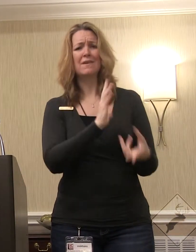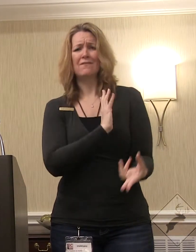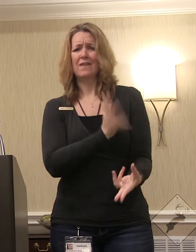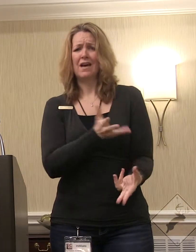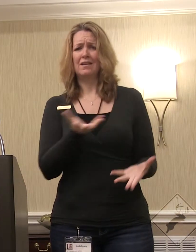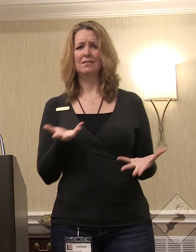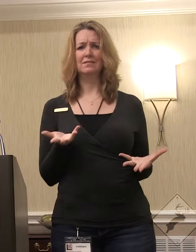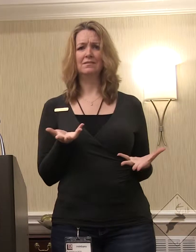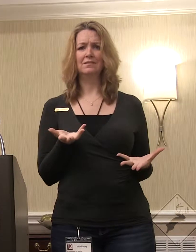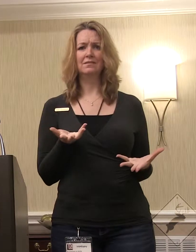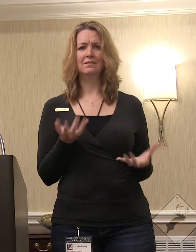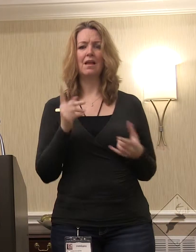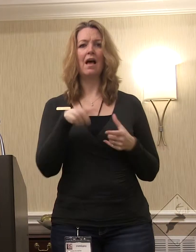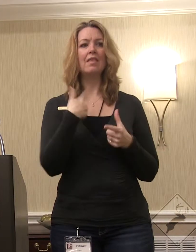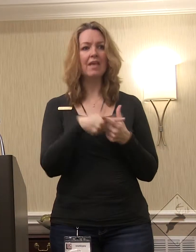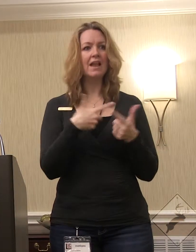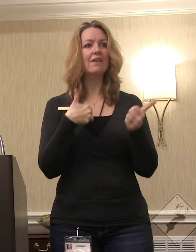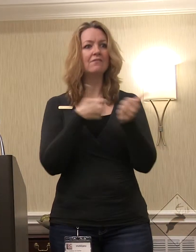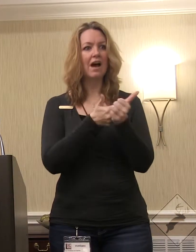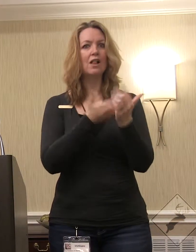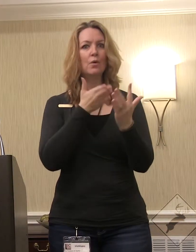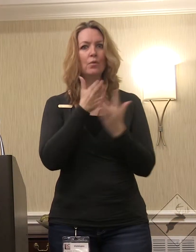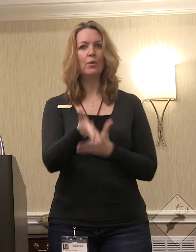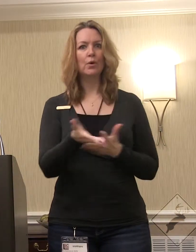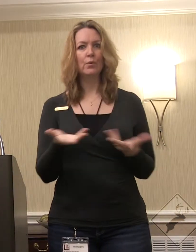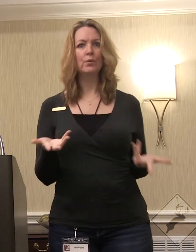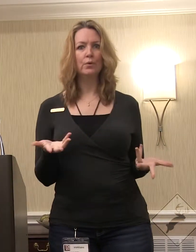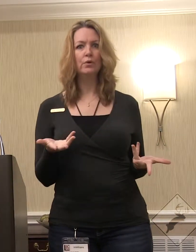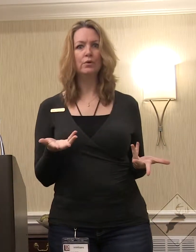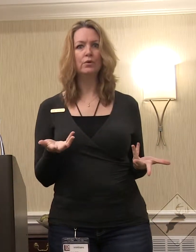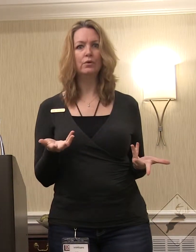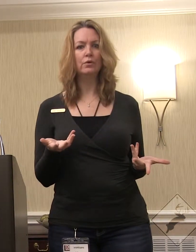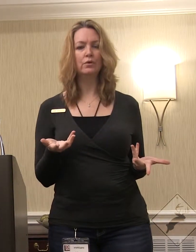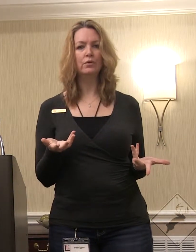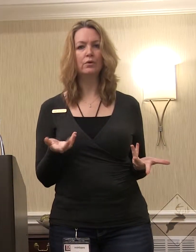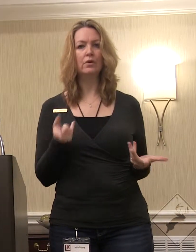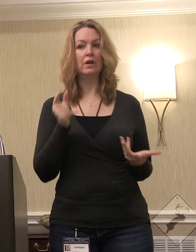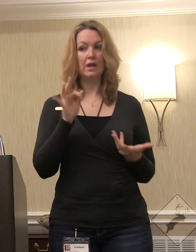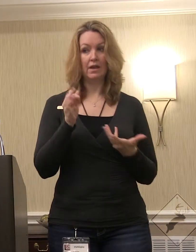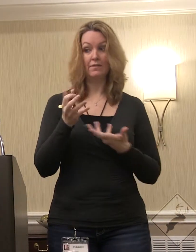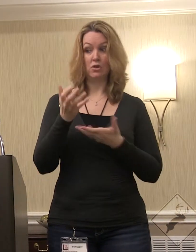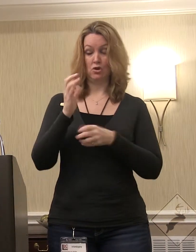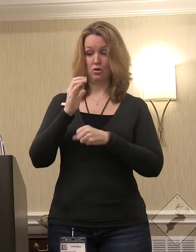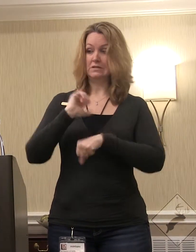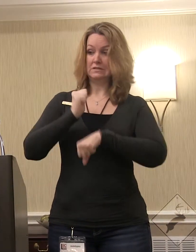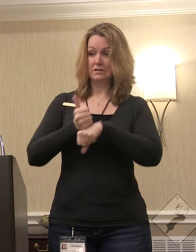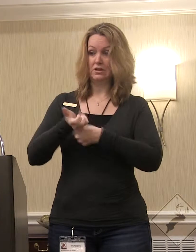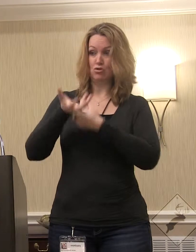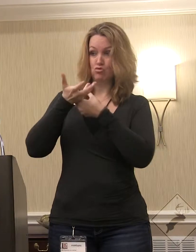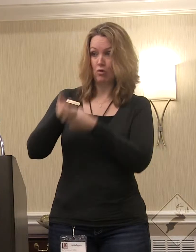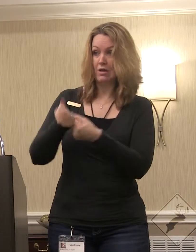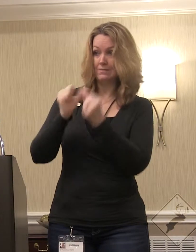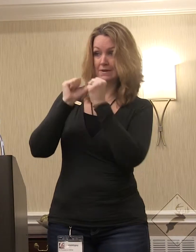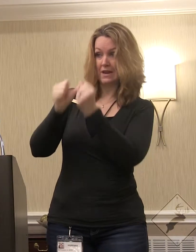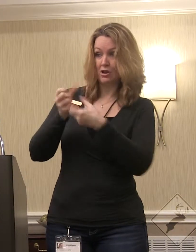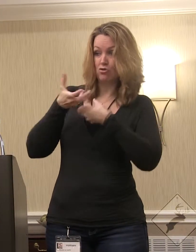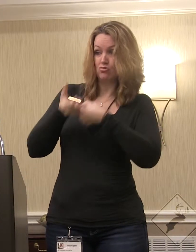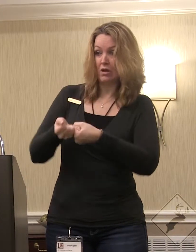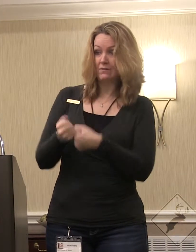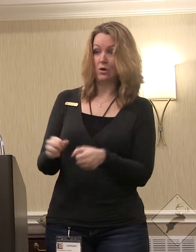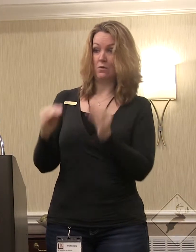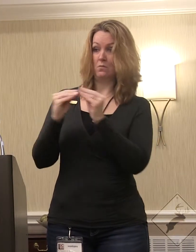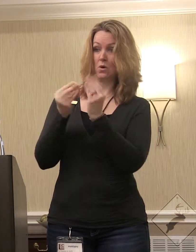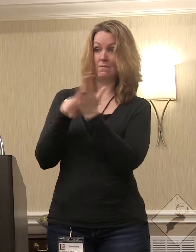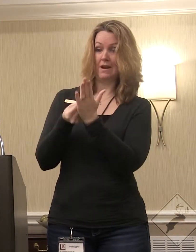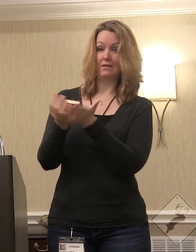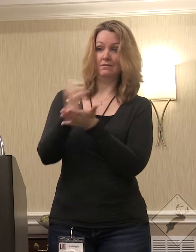Follow through. You have to follow through if you're earning the trust, maintaining the trust for future fundraisers.